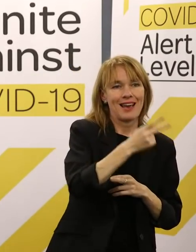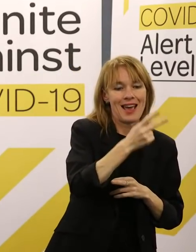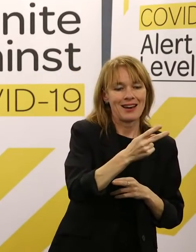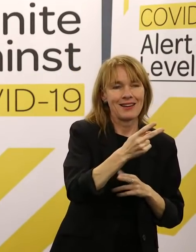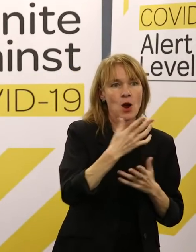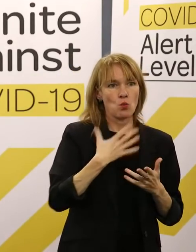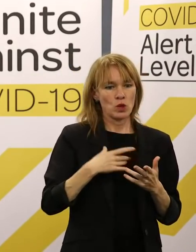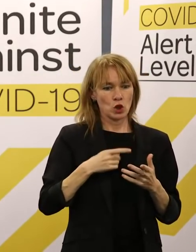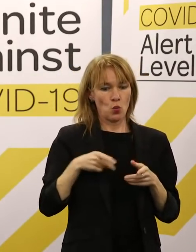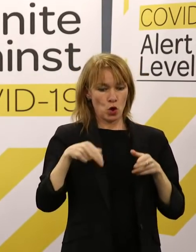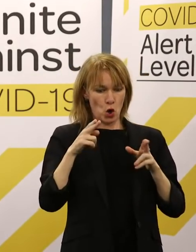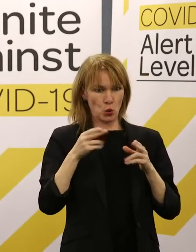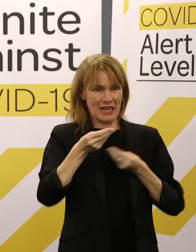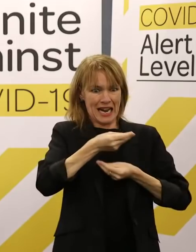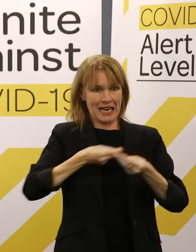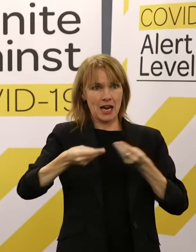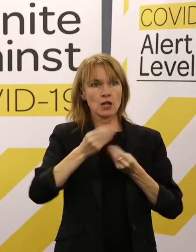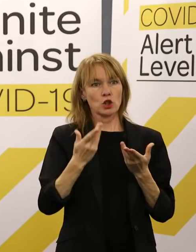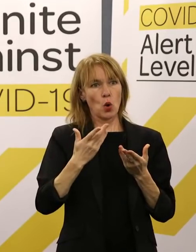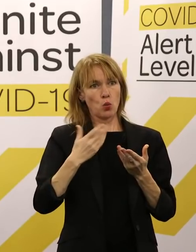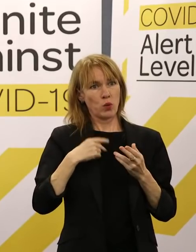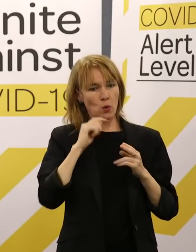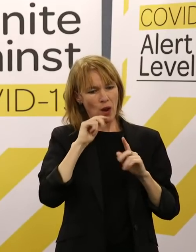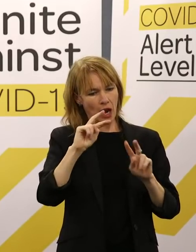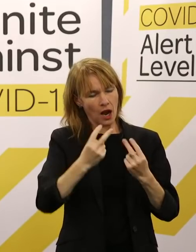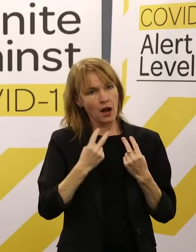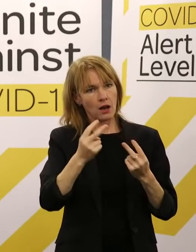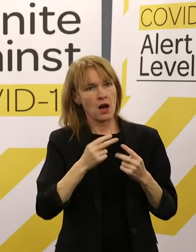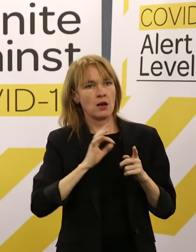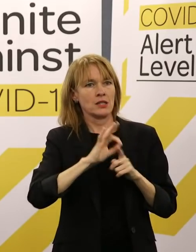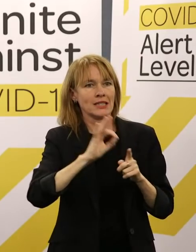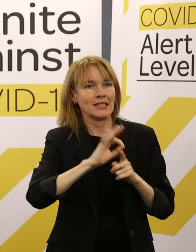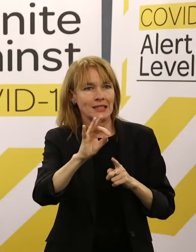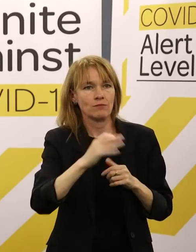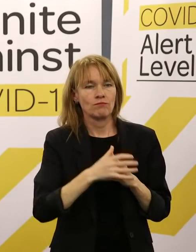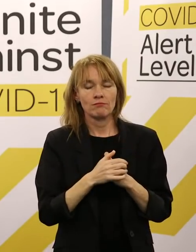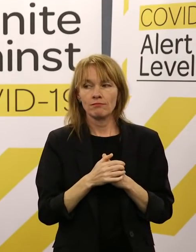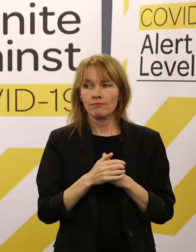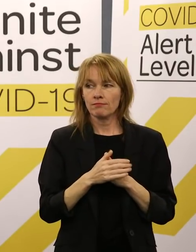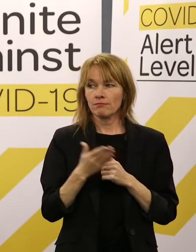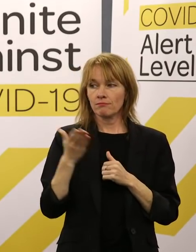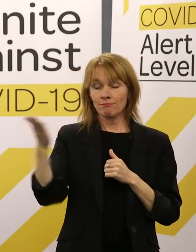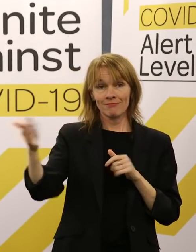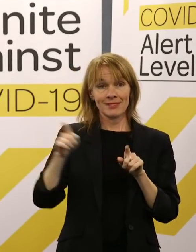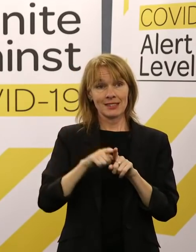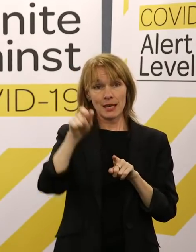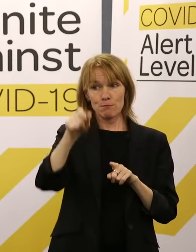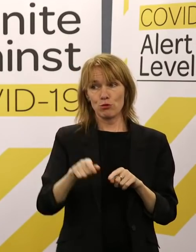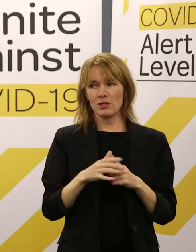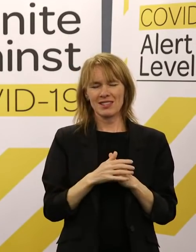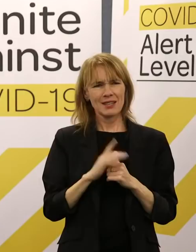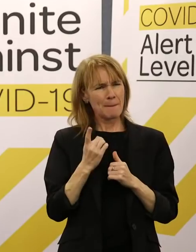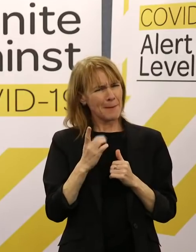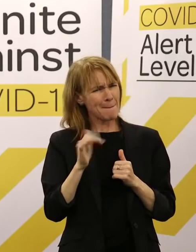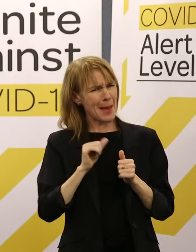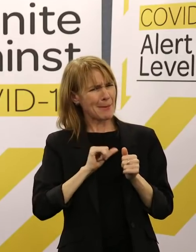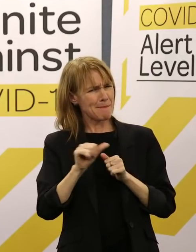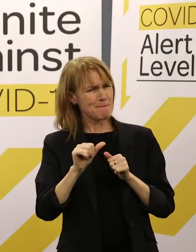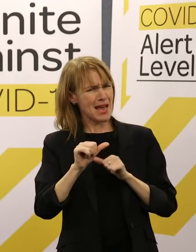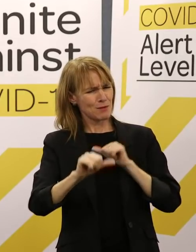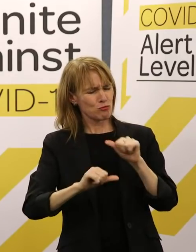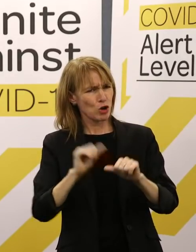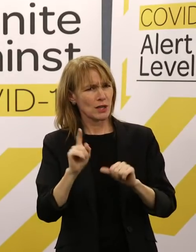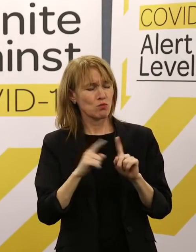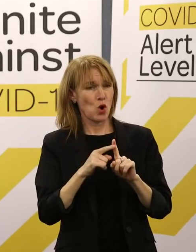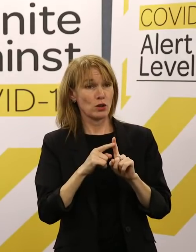can improve and strengthen the process. Would improving that process be putting those international air crews who don't have to